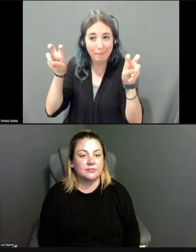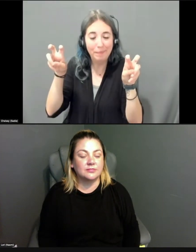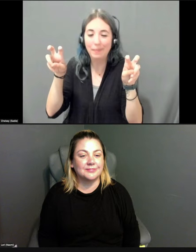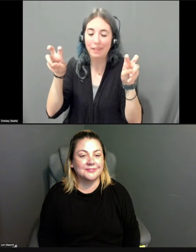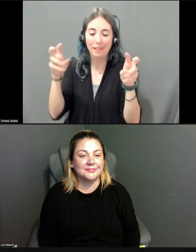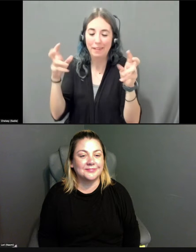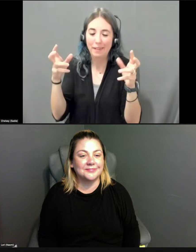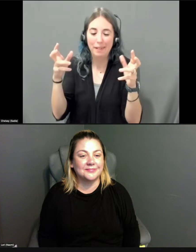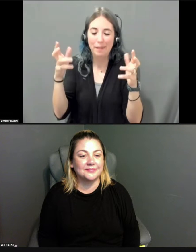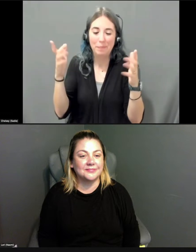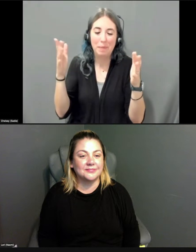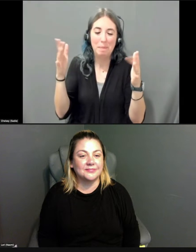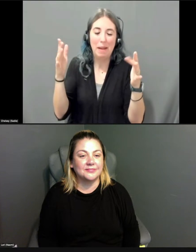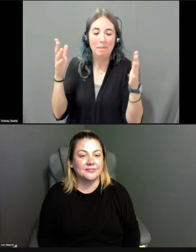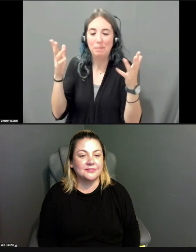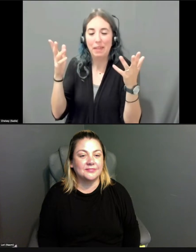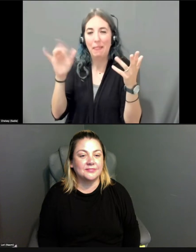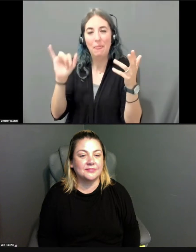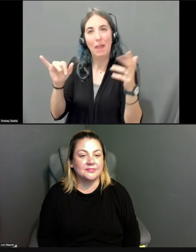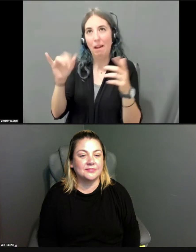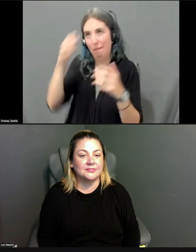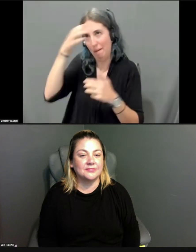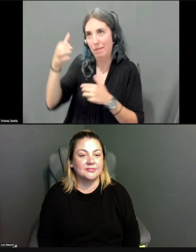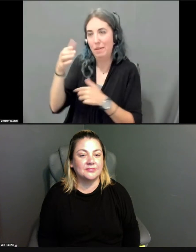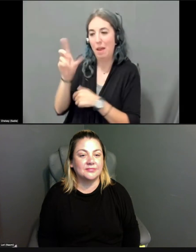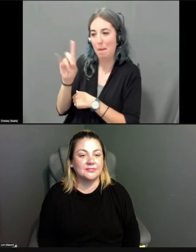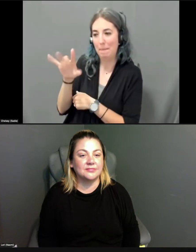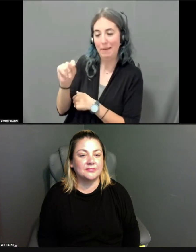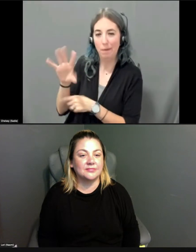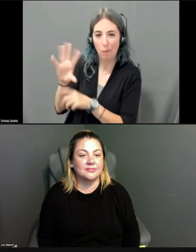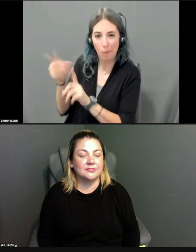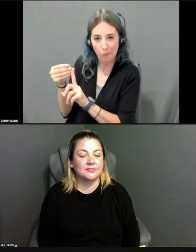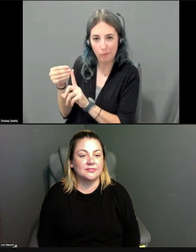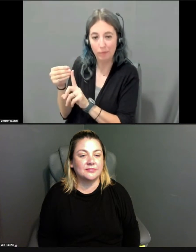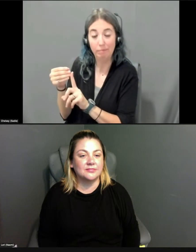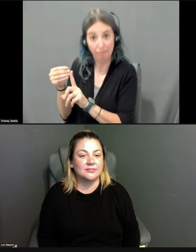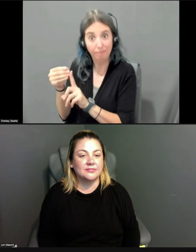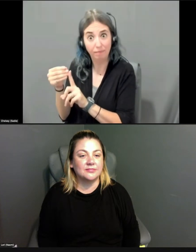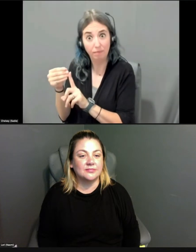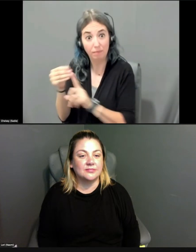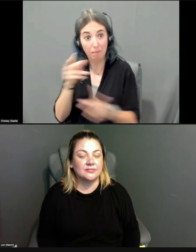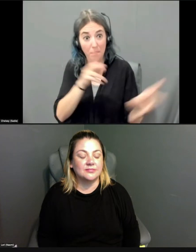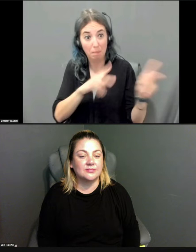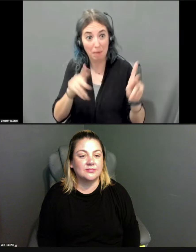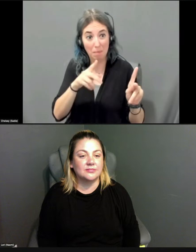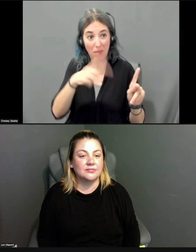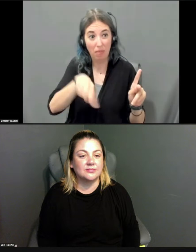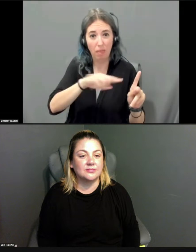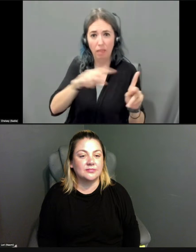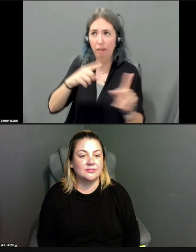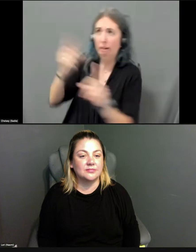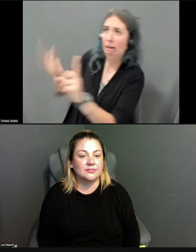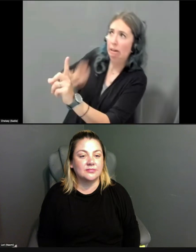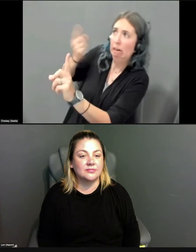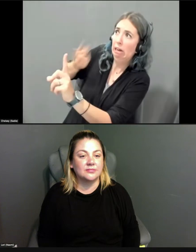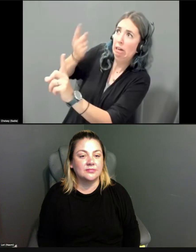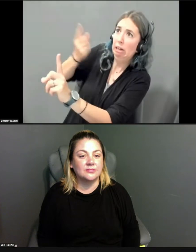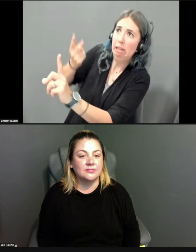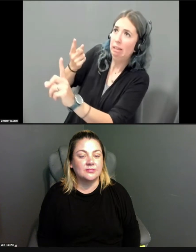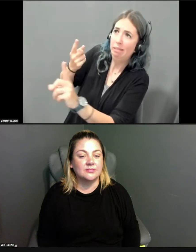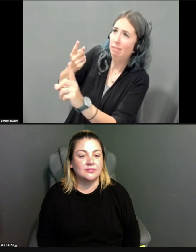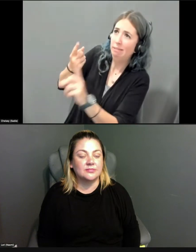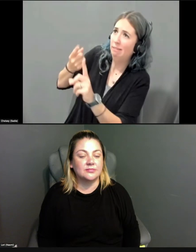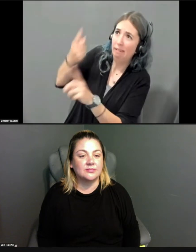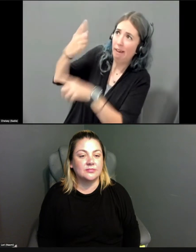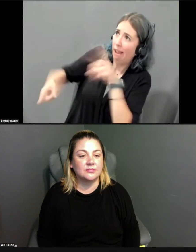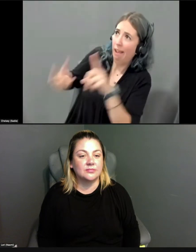But this idea of diet culture and how it oppresses people who don't match up with this thin or this beautiful or this healthy